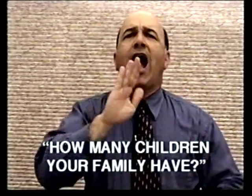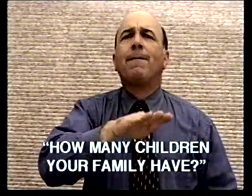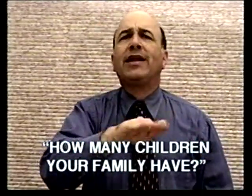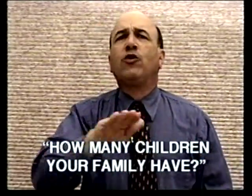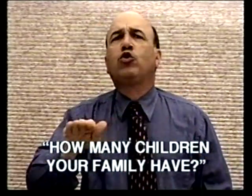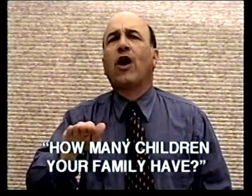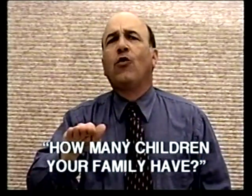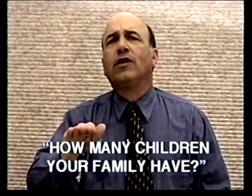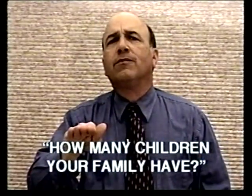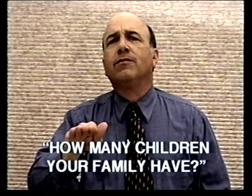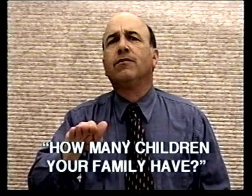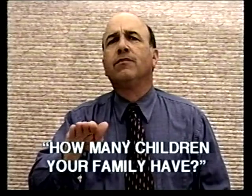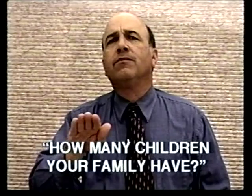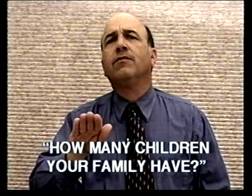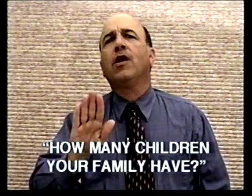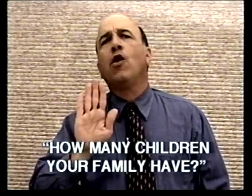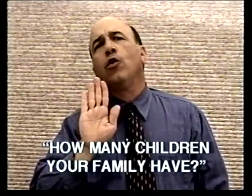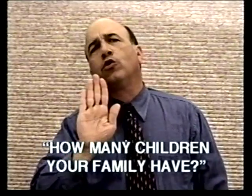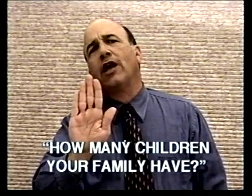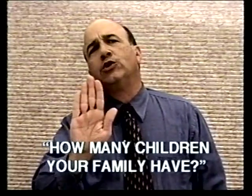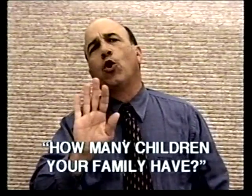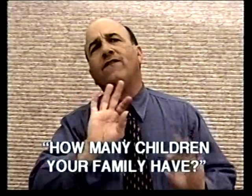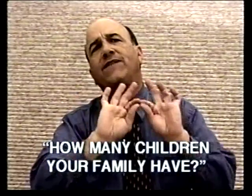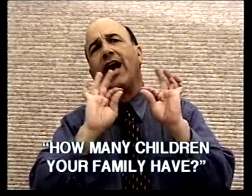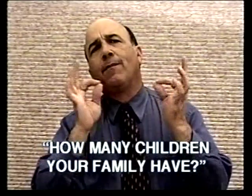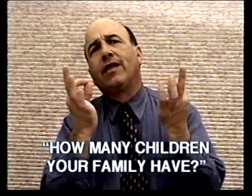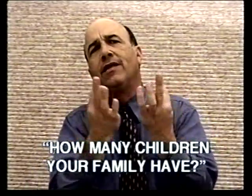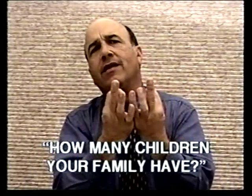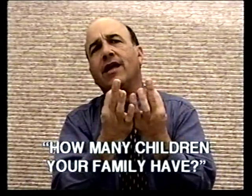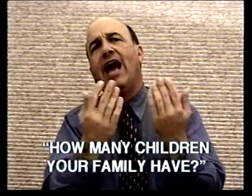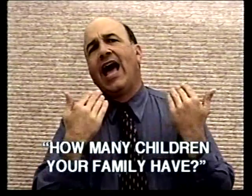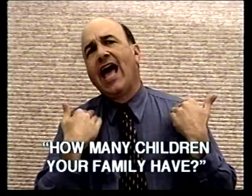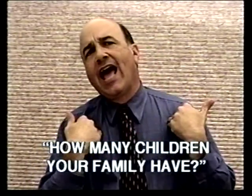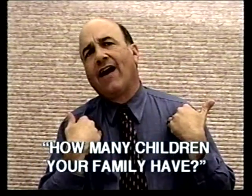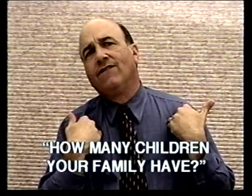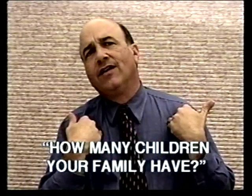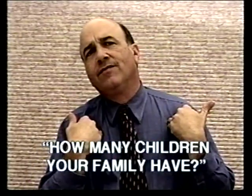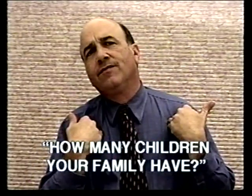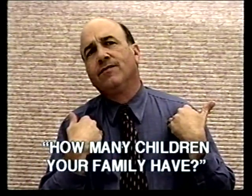How many children does your family have?